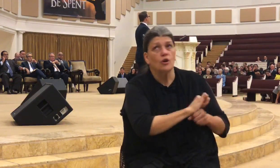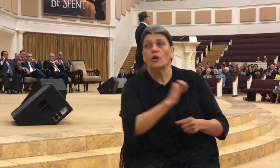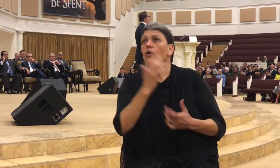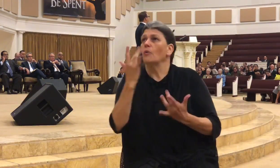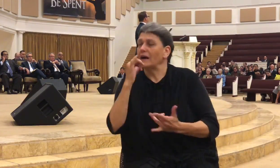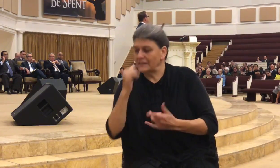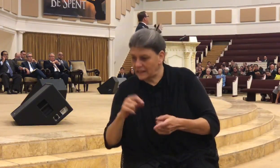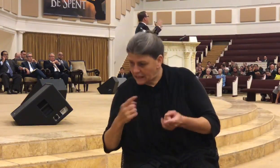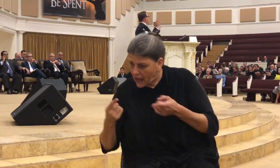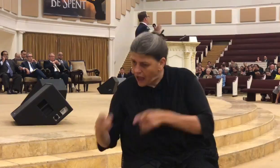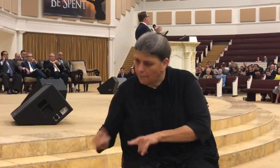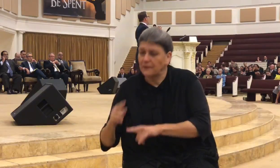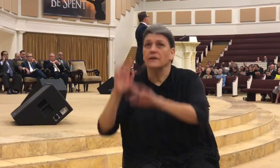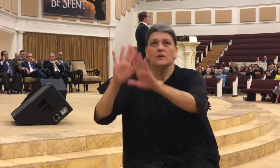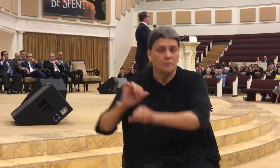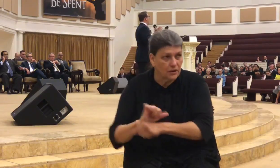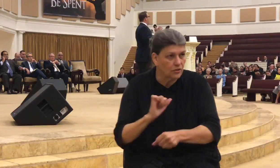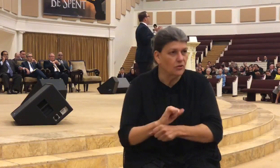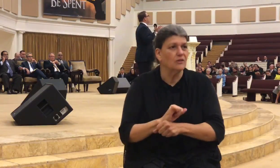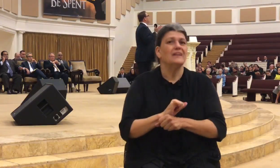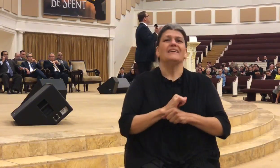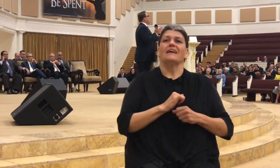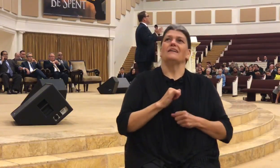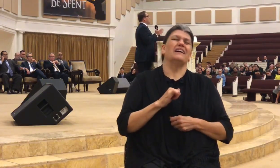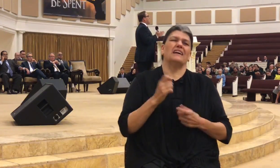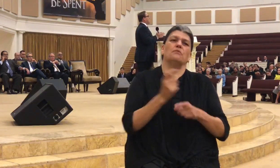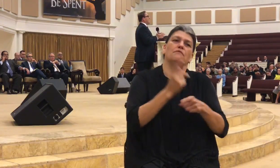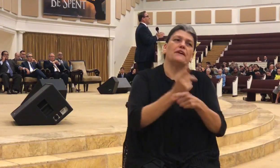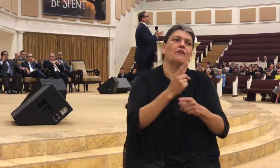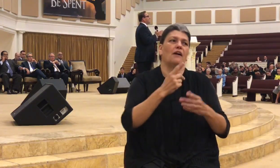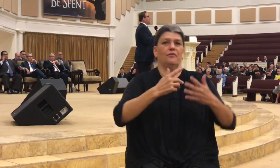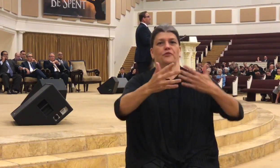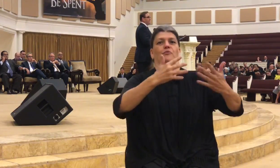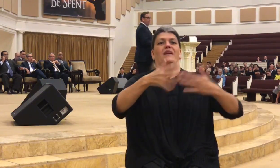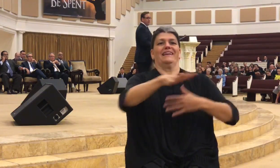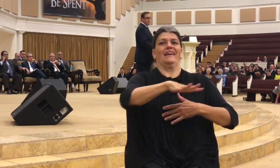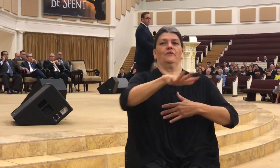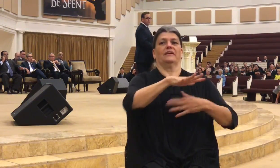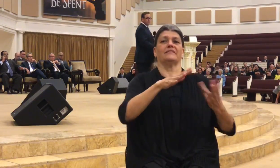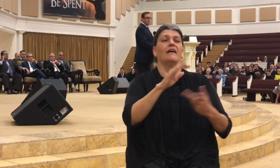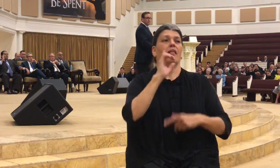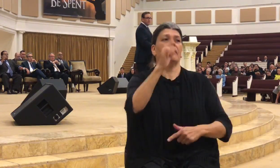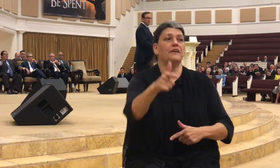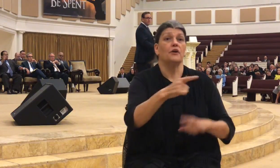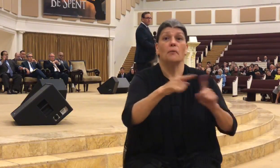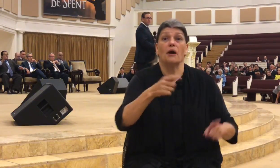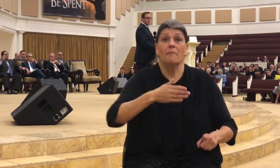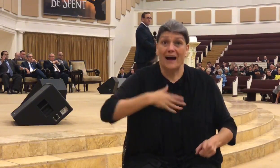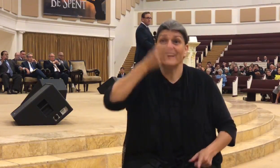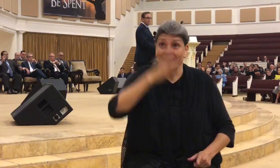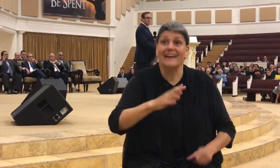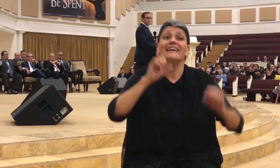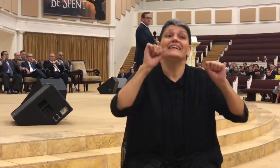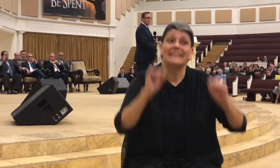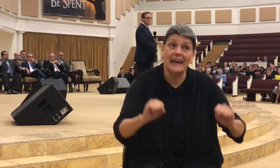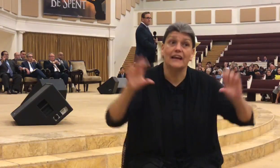here to tell you. We'll figure out the gray areas later. I'm just here to tell you my God can do anything.